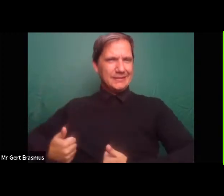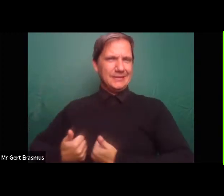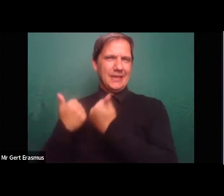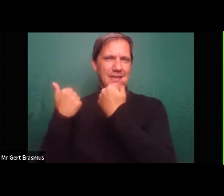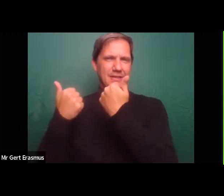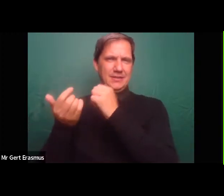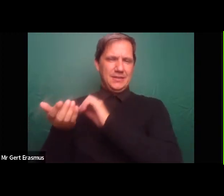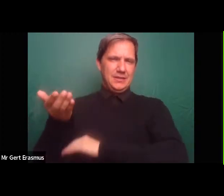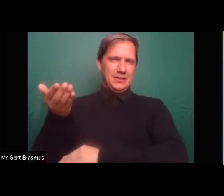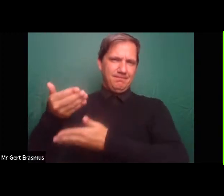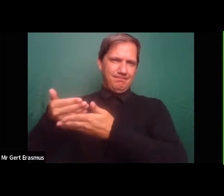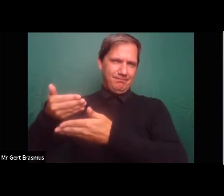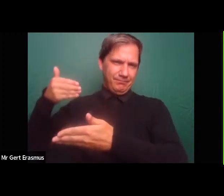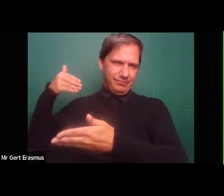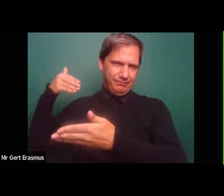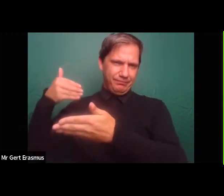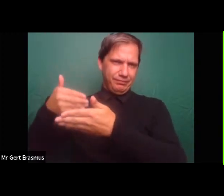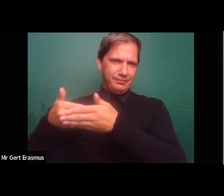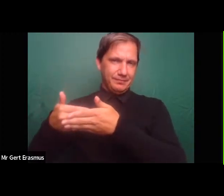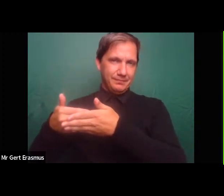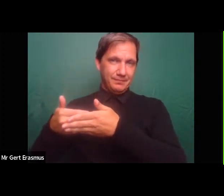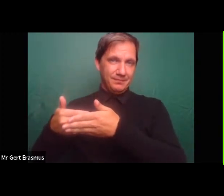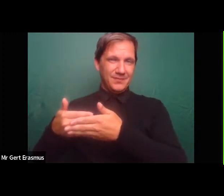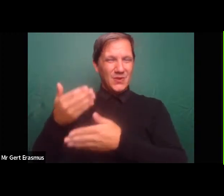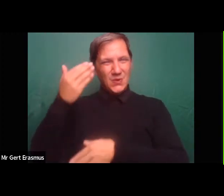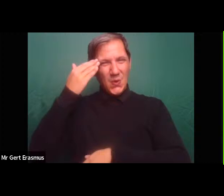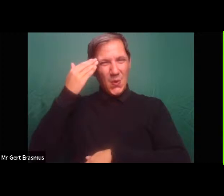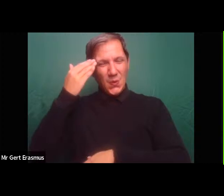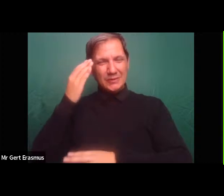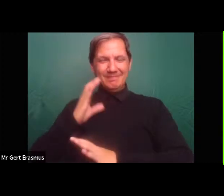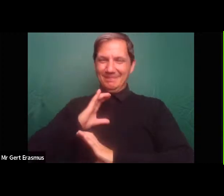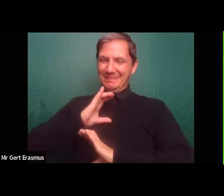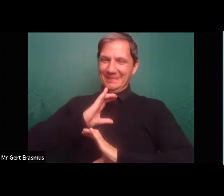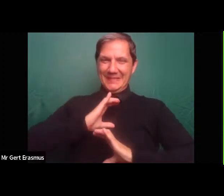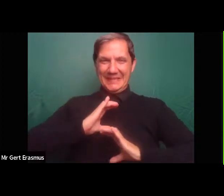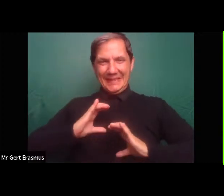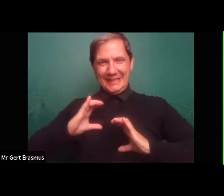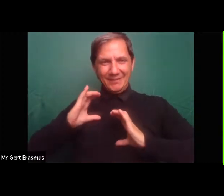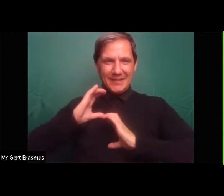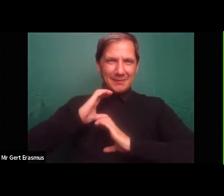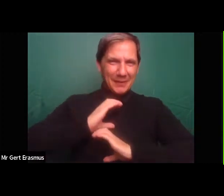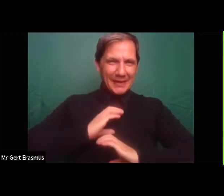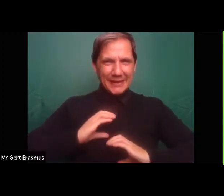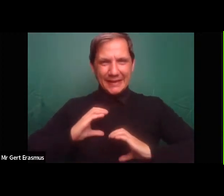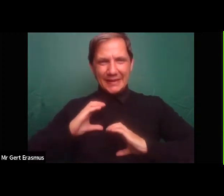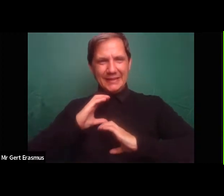past. As uncomfortable as it is to some and